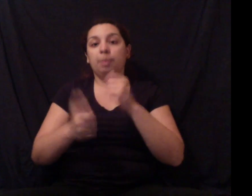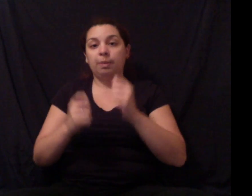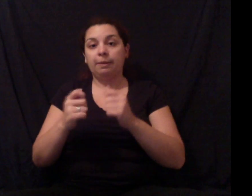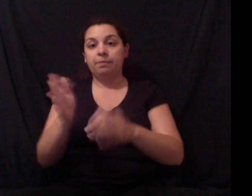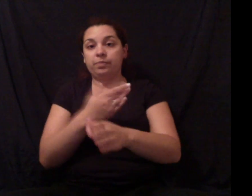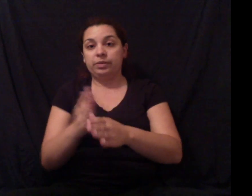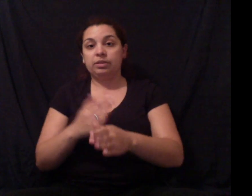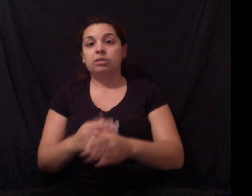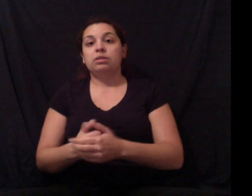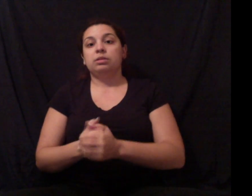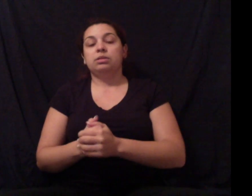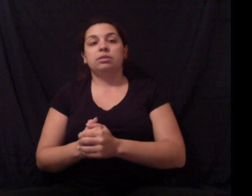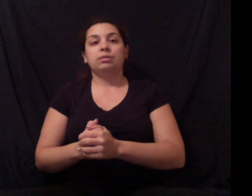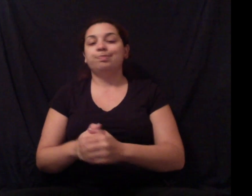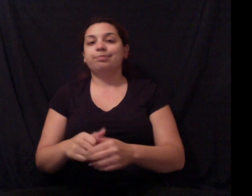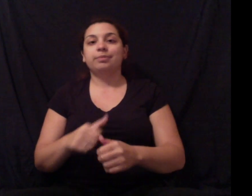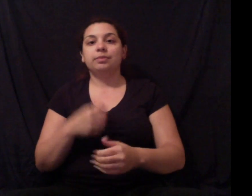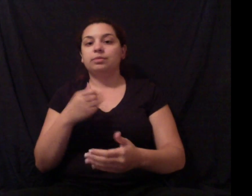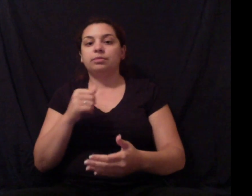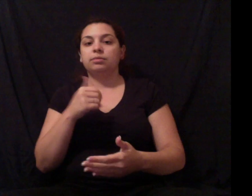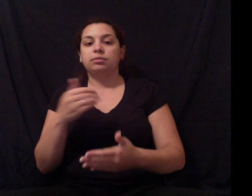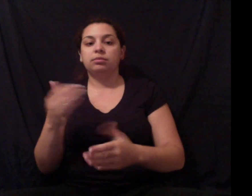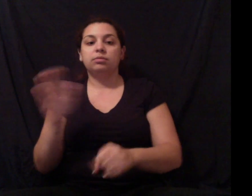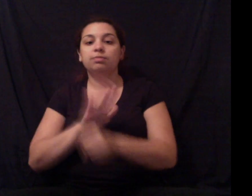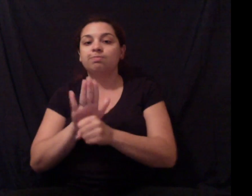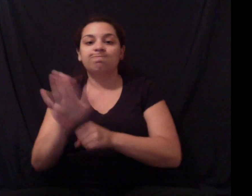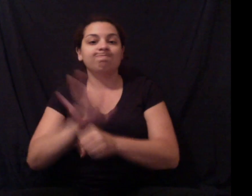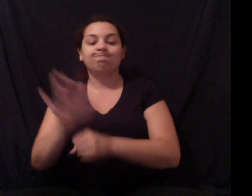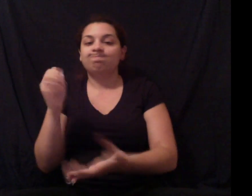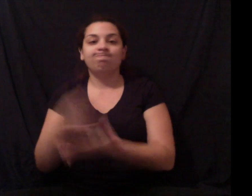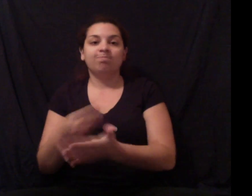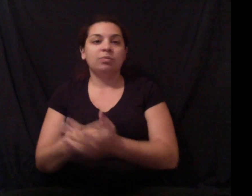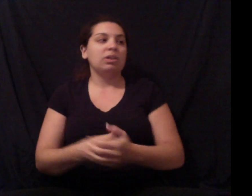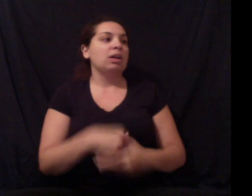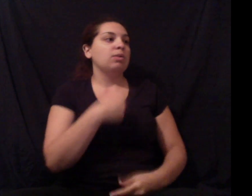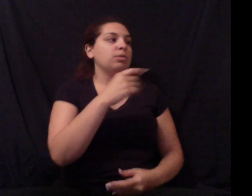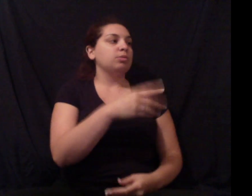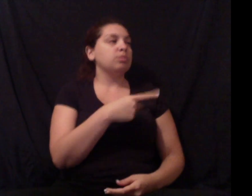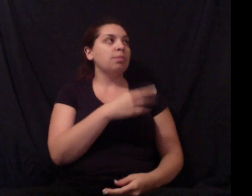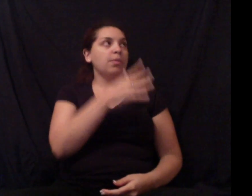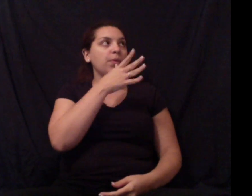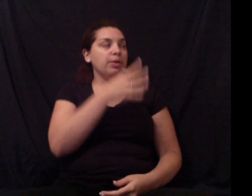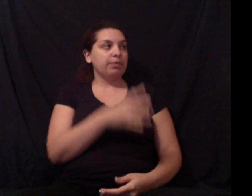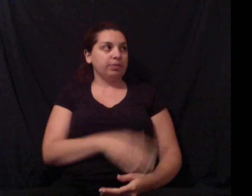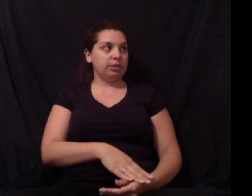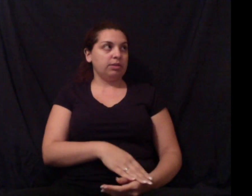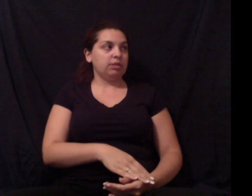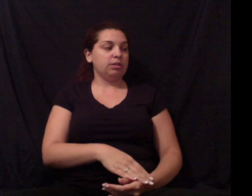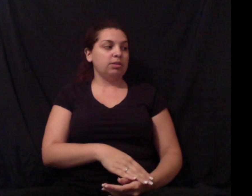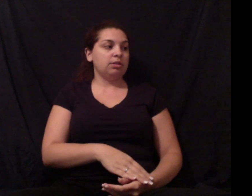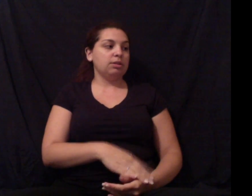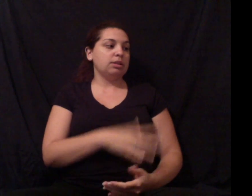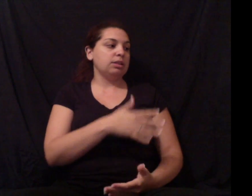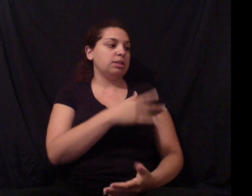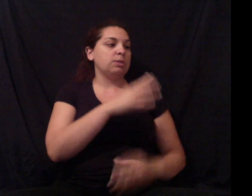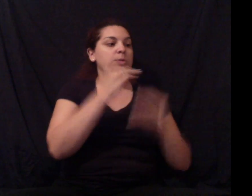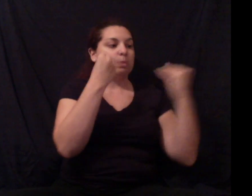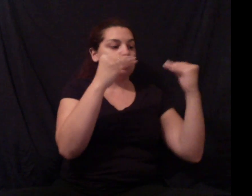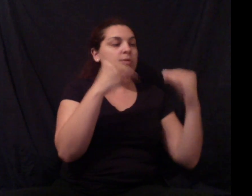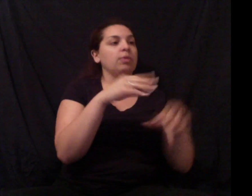5. I worked at my dad's music store in Oklahoma City, and that's pretty much just worked there for a while. And then, after college